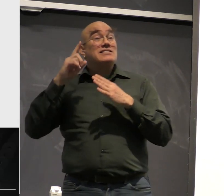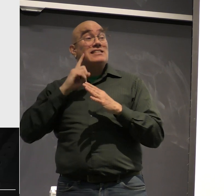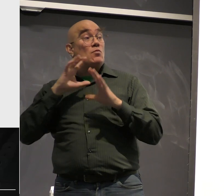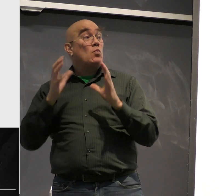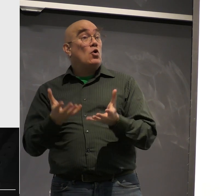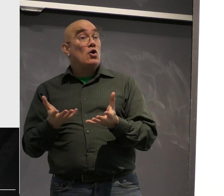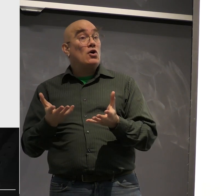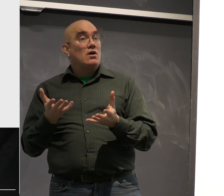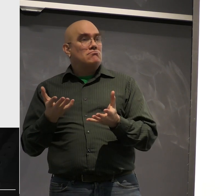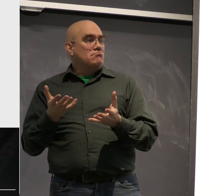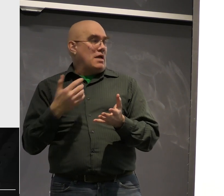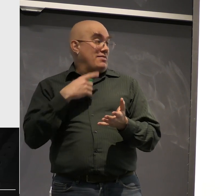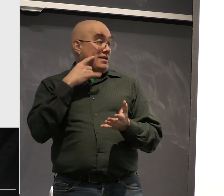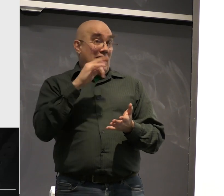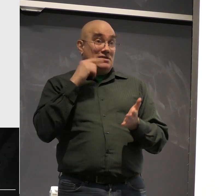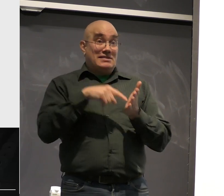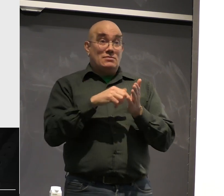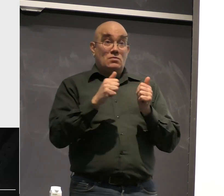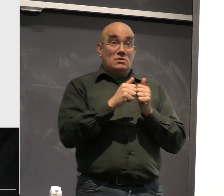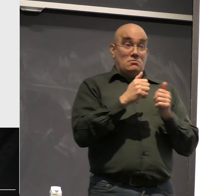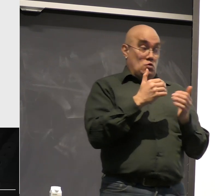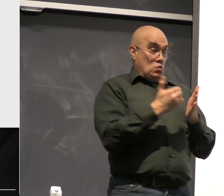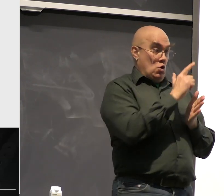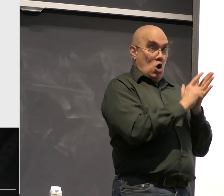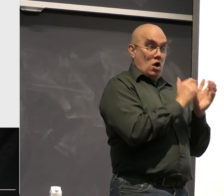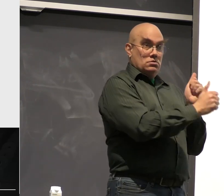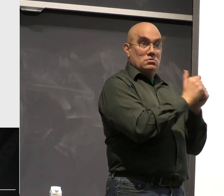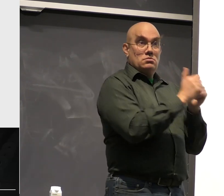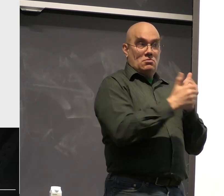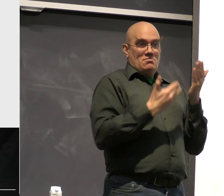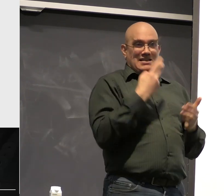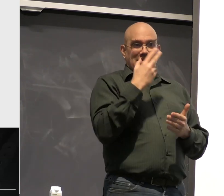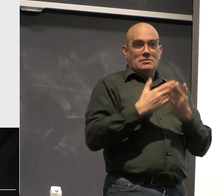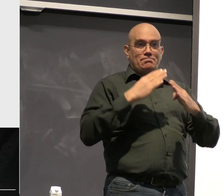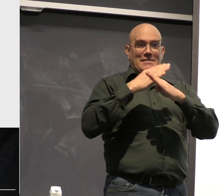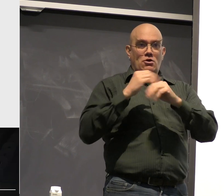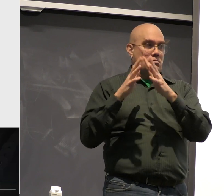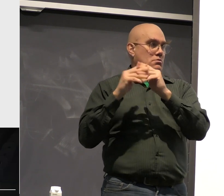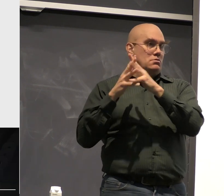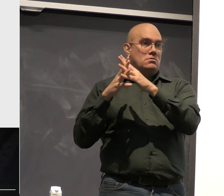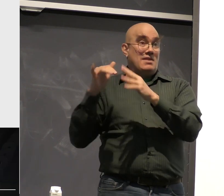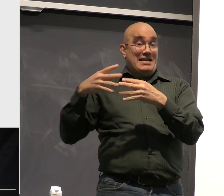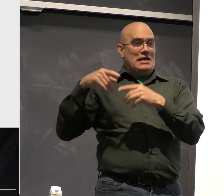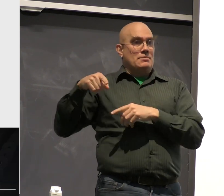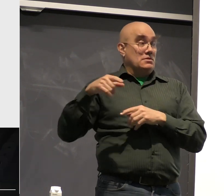those gatekeepers out in the deaf world, for example, will see this change happening. For example, new laws passing that are creating